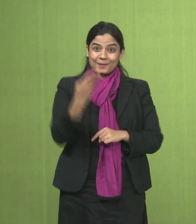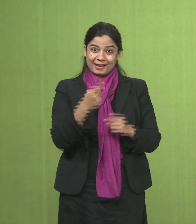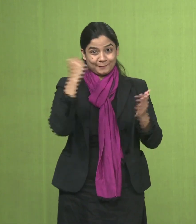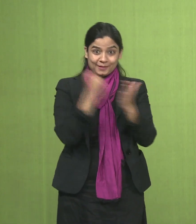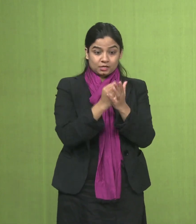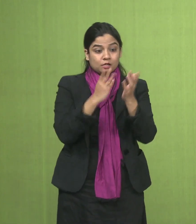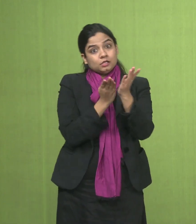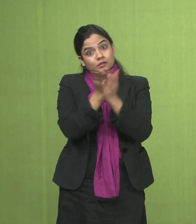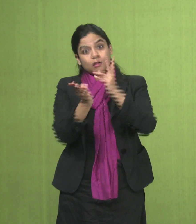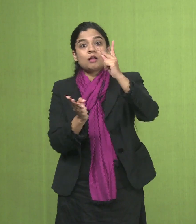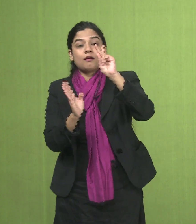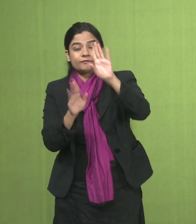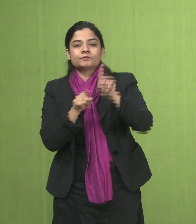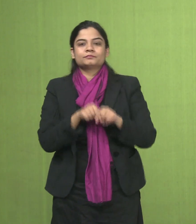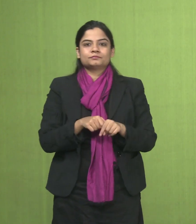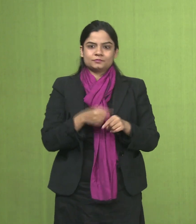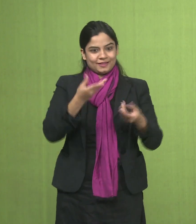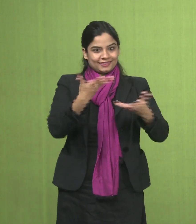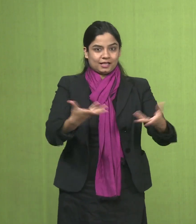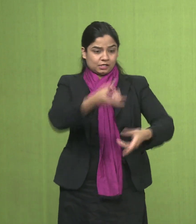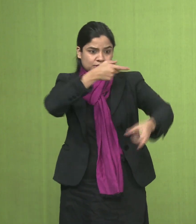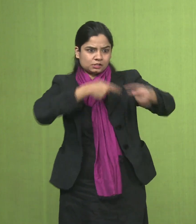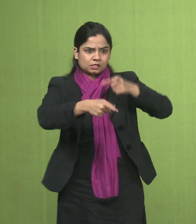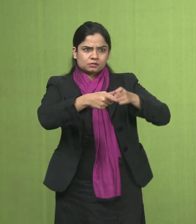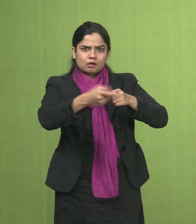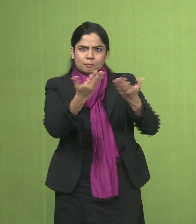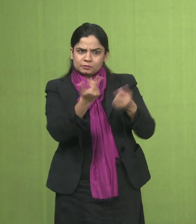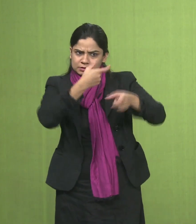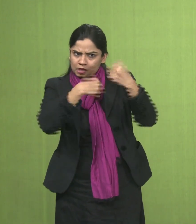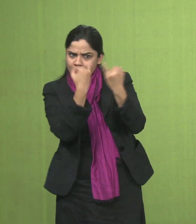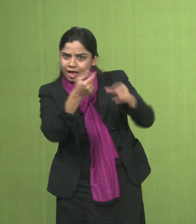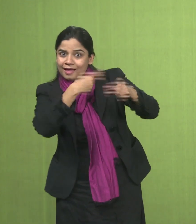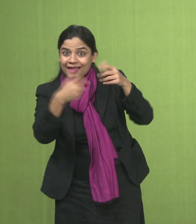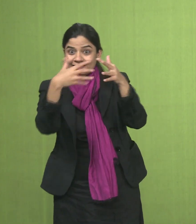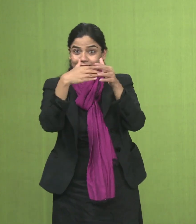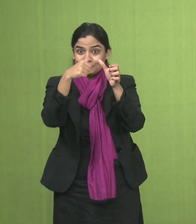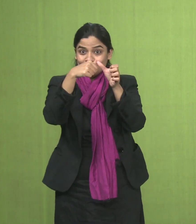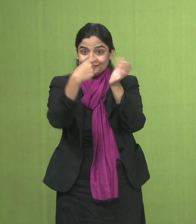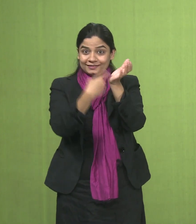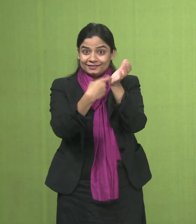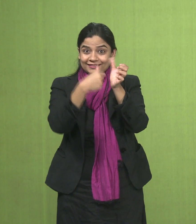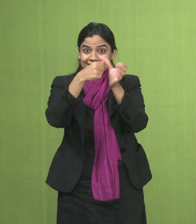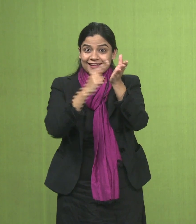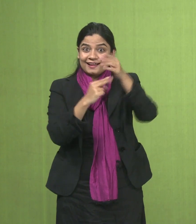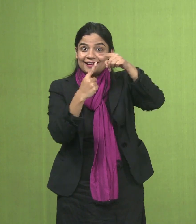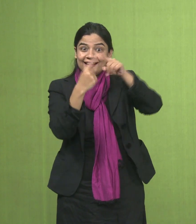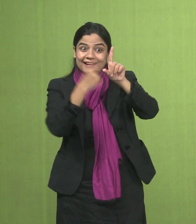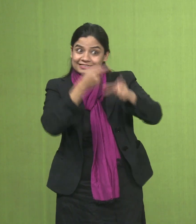Always alongside the bill you must get your guarantee card or warranty card as well. If you know the product is